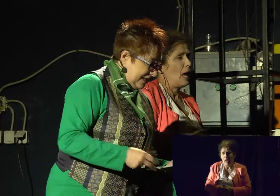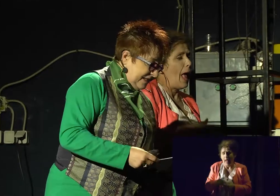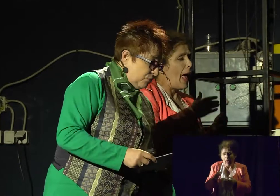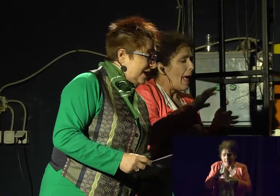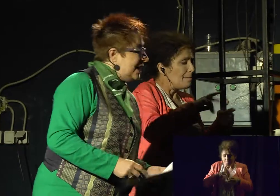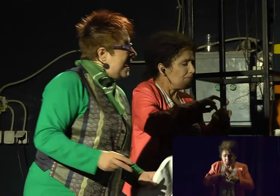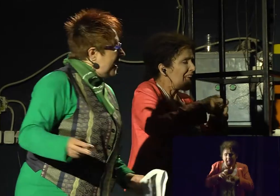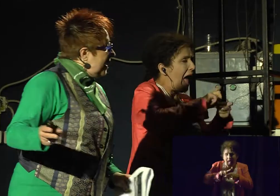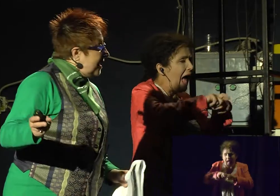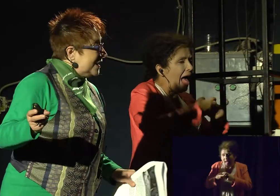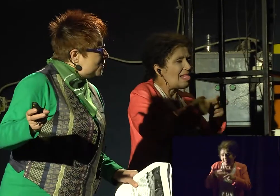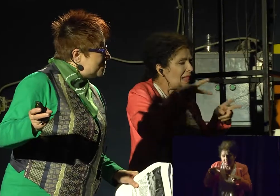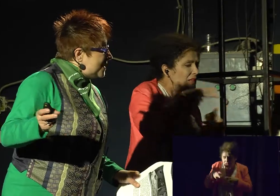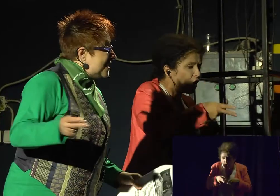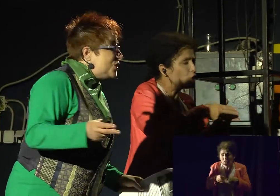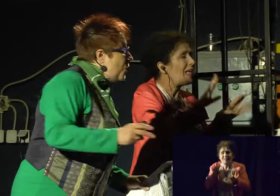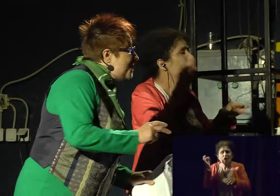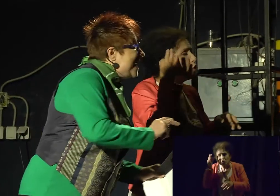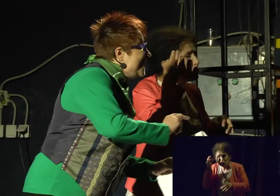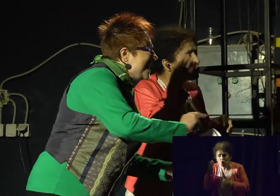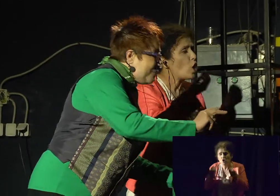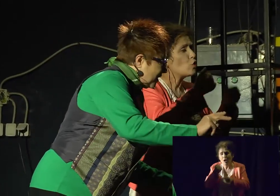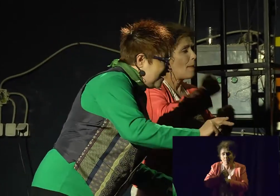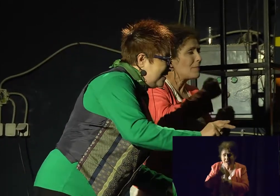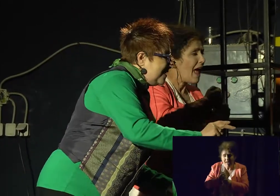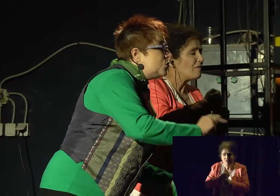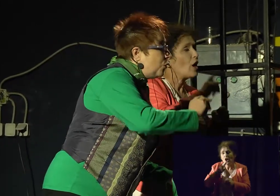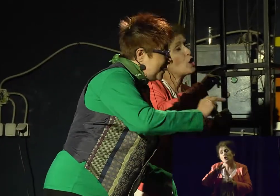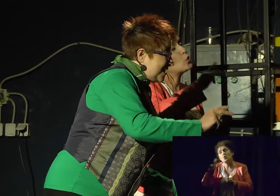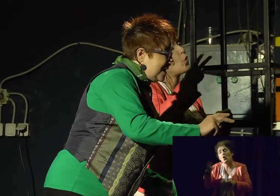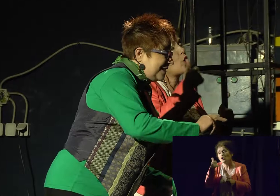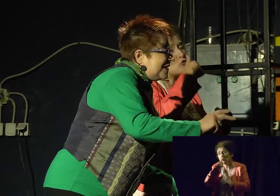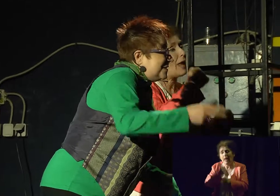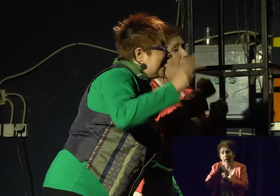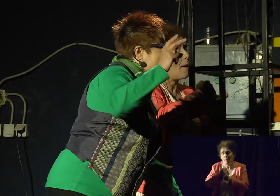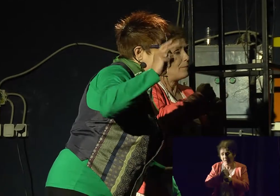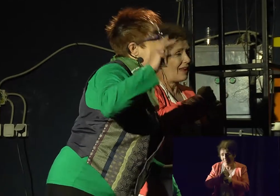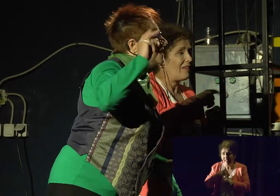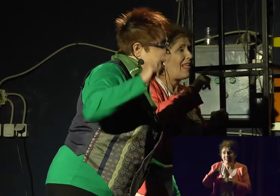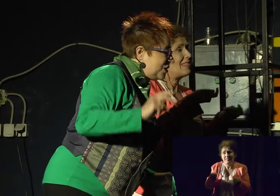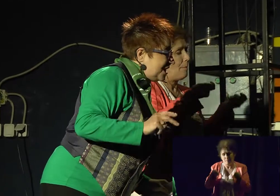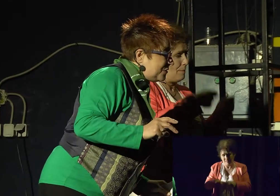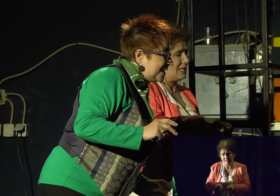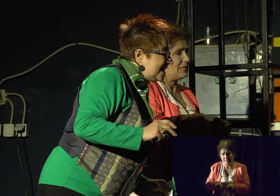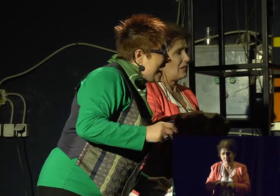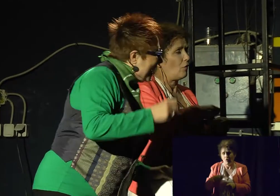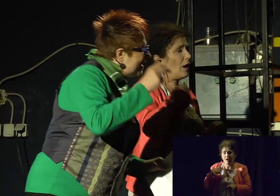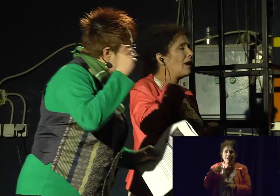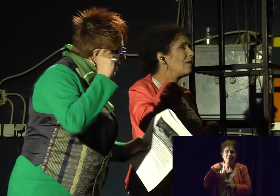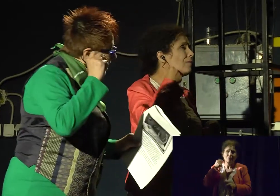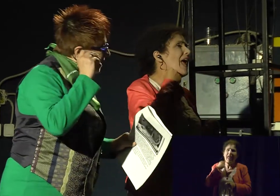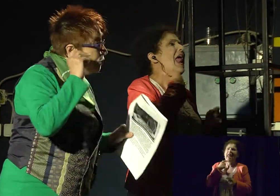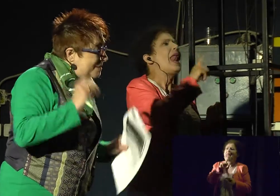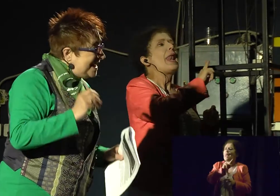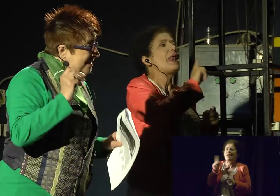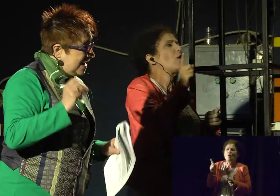and therefore go to prison. So they never told this, these secrets. And there